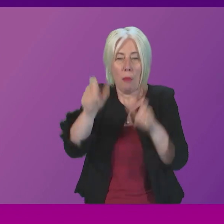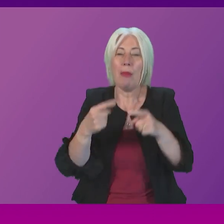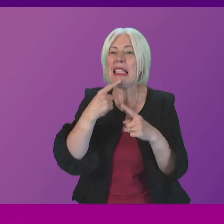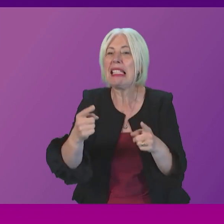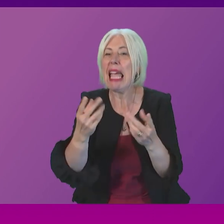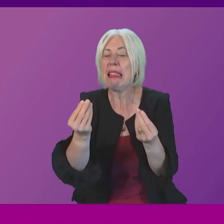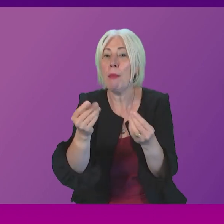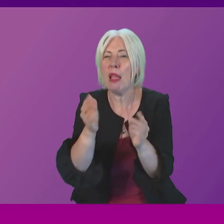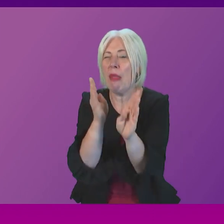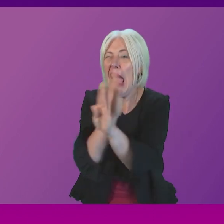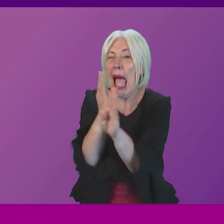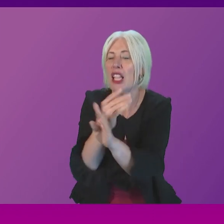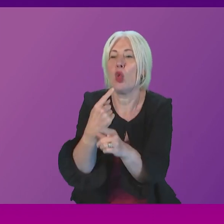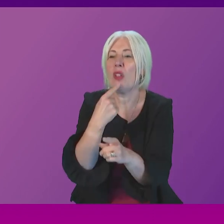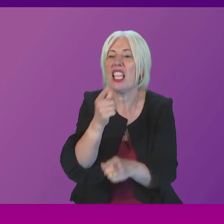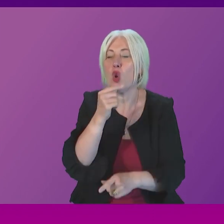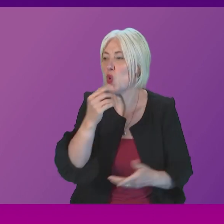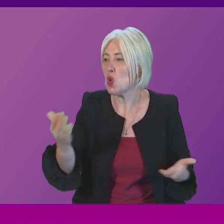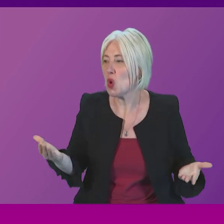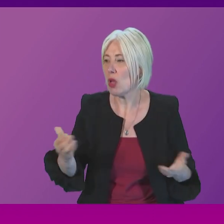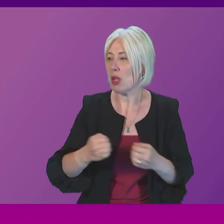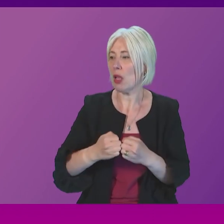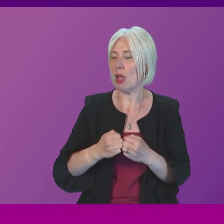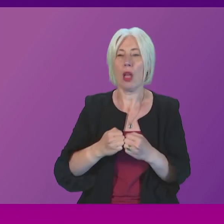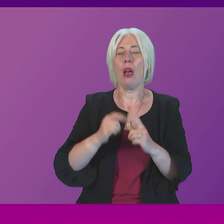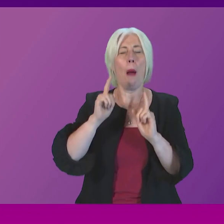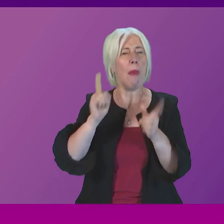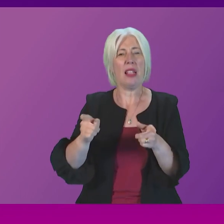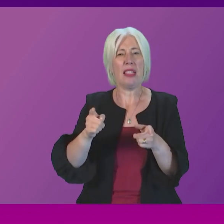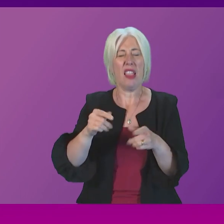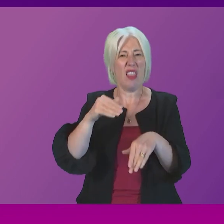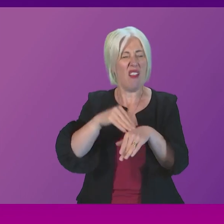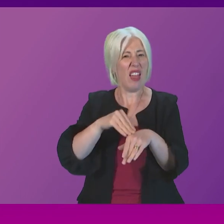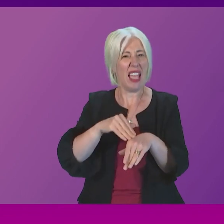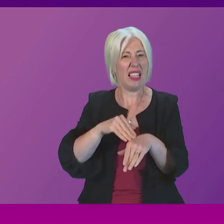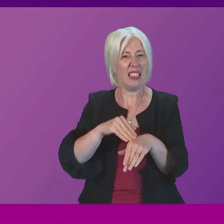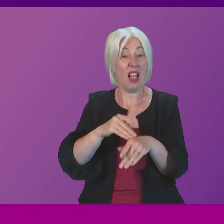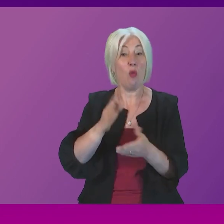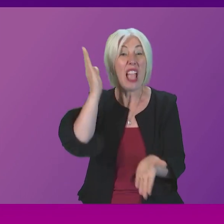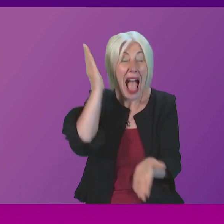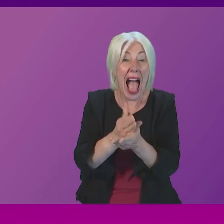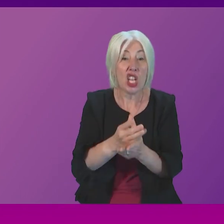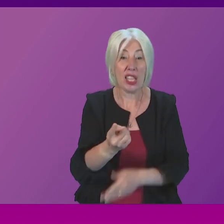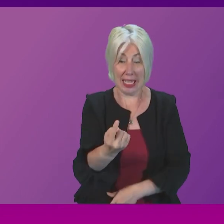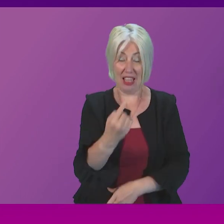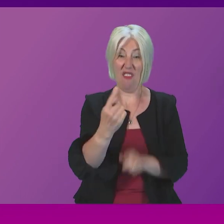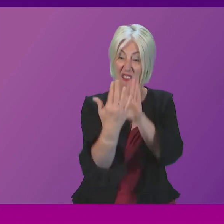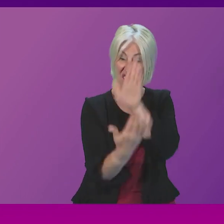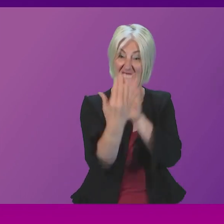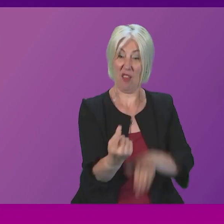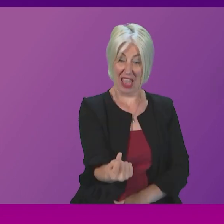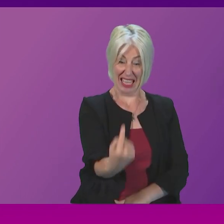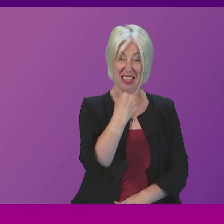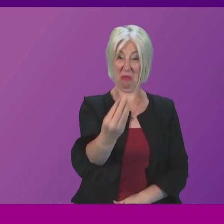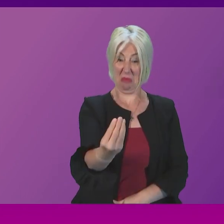hiding behind. And the effect of that, I always think, would they say that to you in real life? And the chances are they